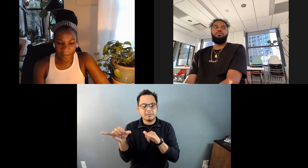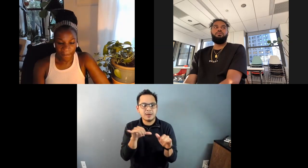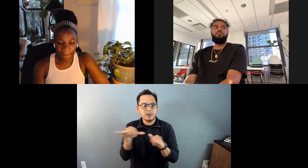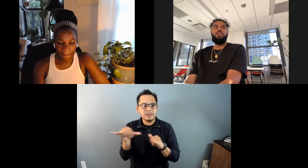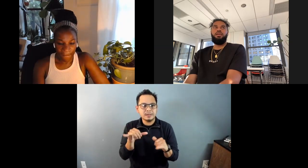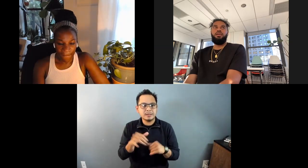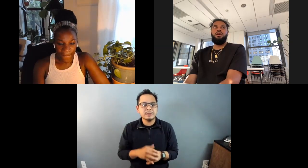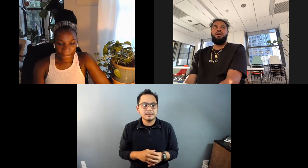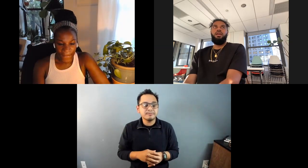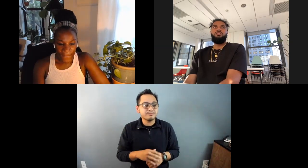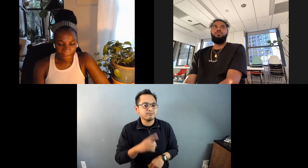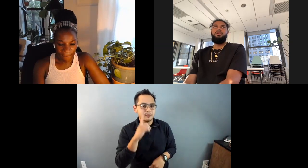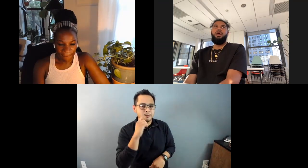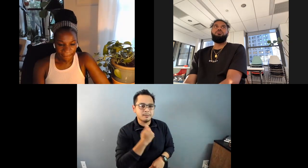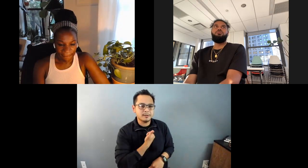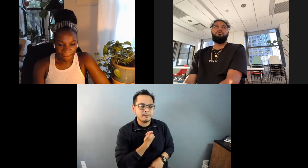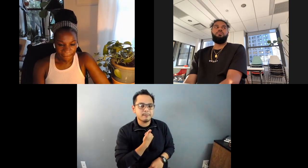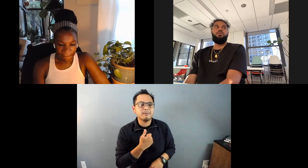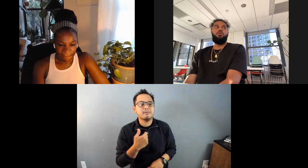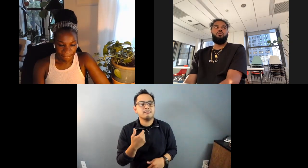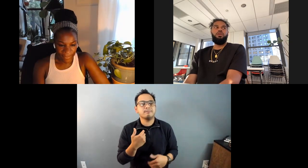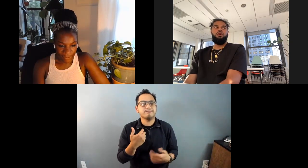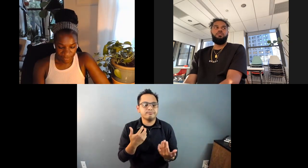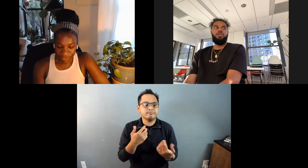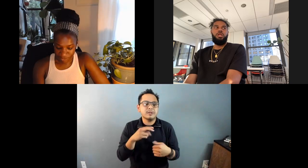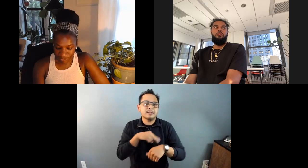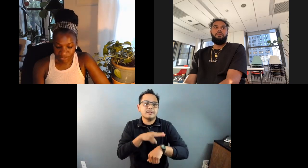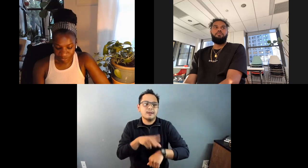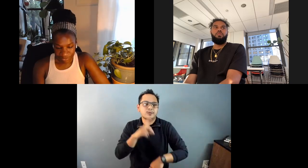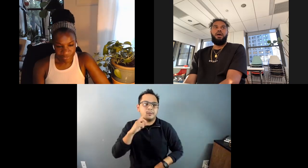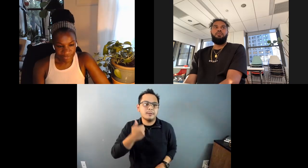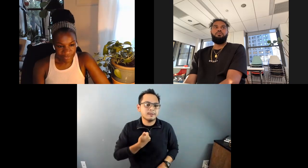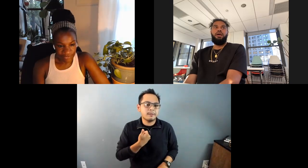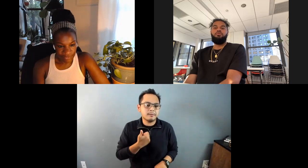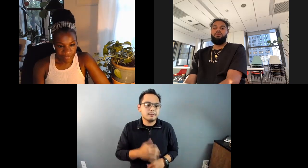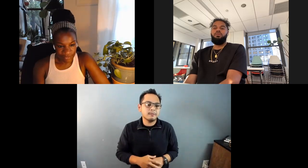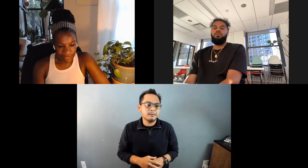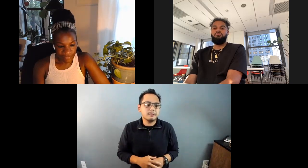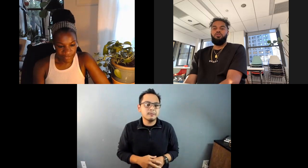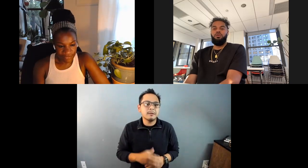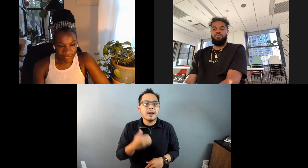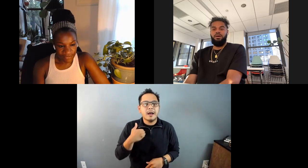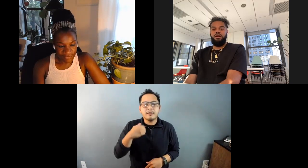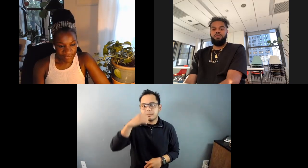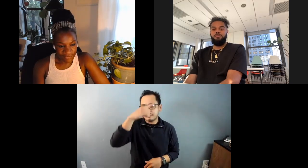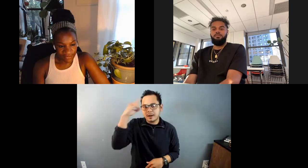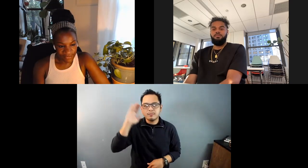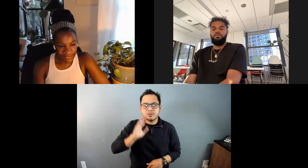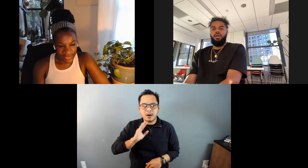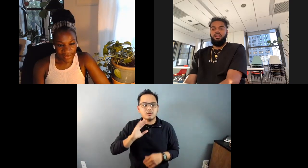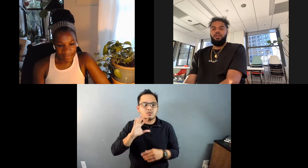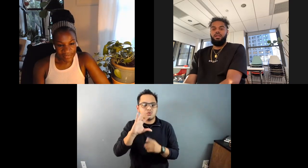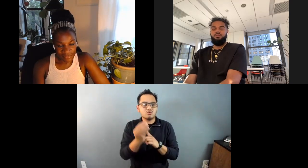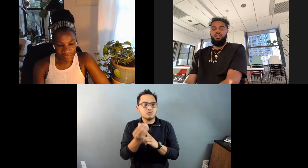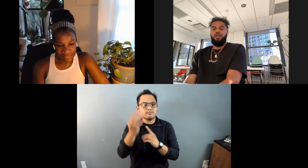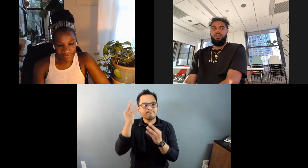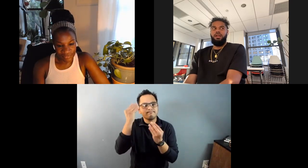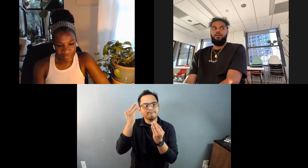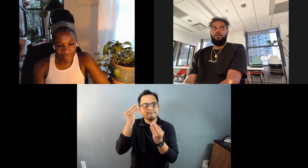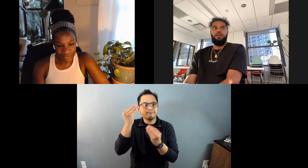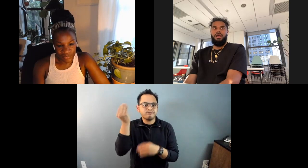hood. And it's like I just love that line because it just kind of speaks to like it's all hip hop is about coming from an